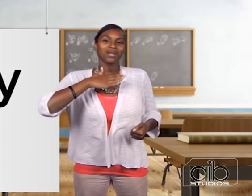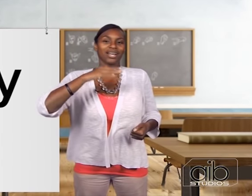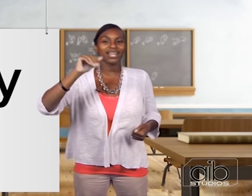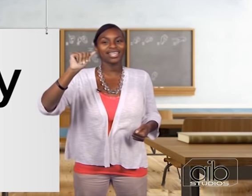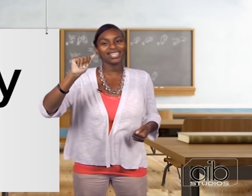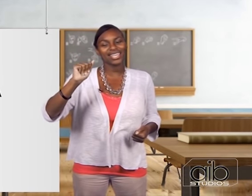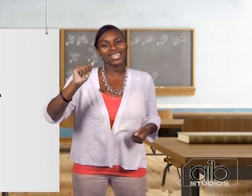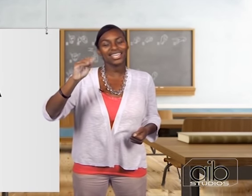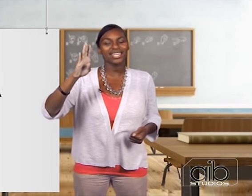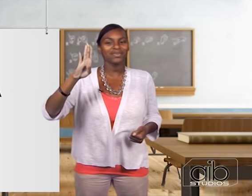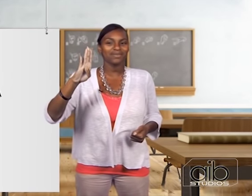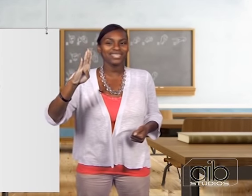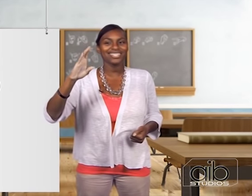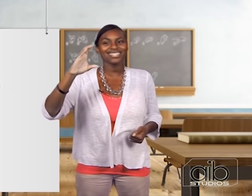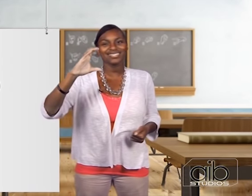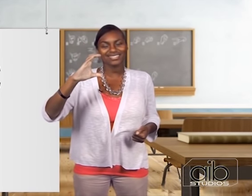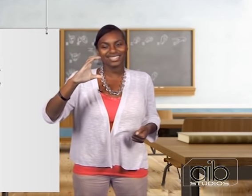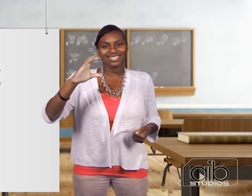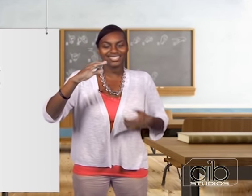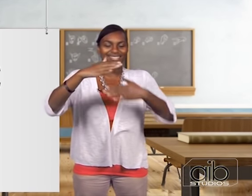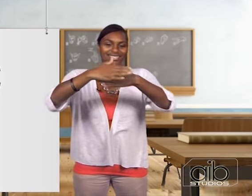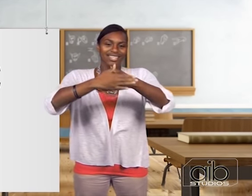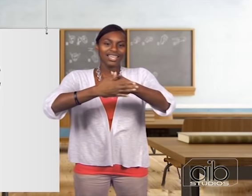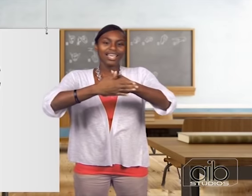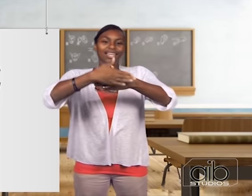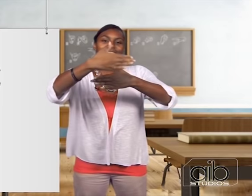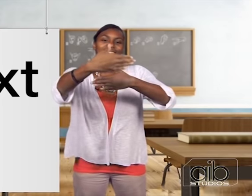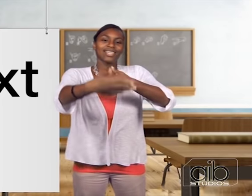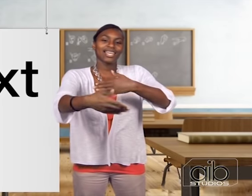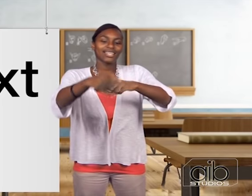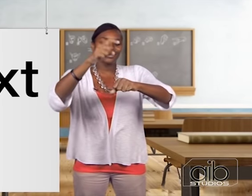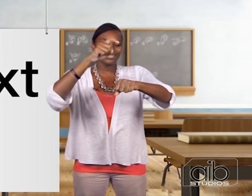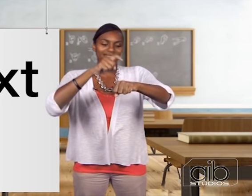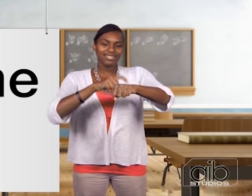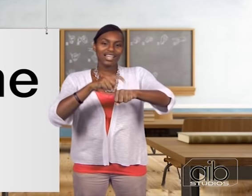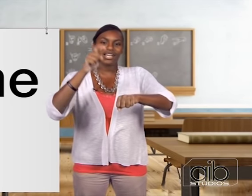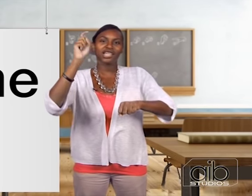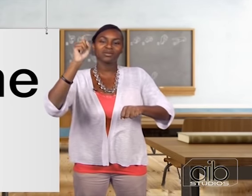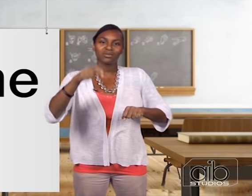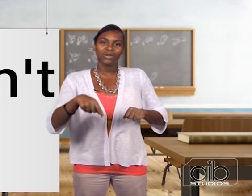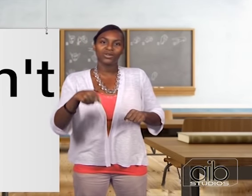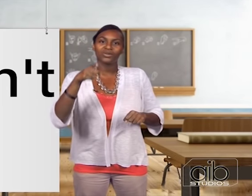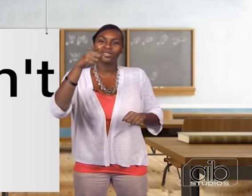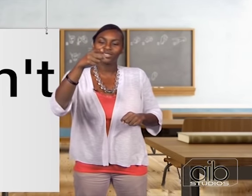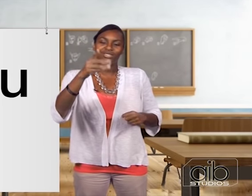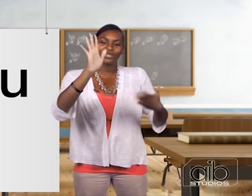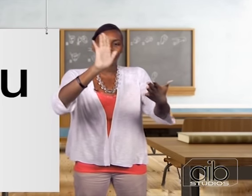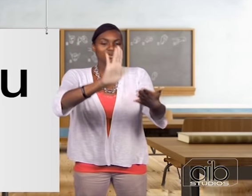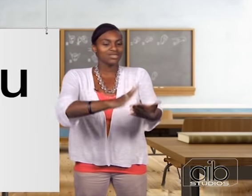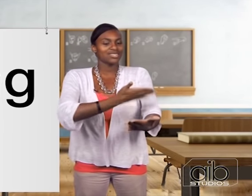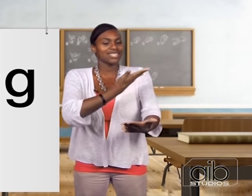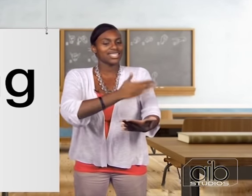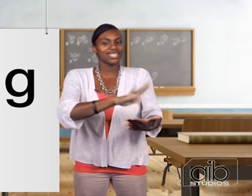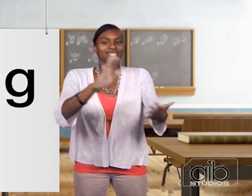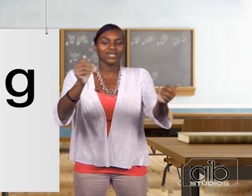my ABCs. Next time, won't you sing